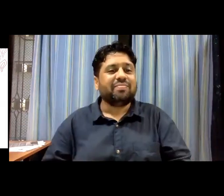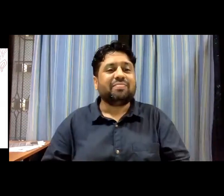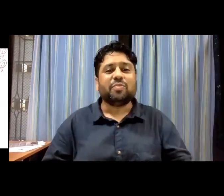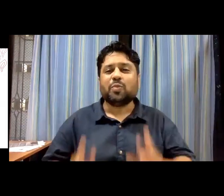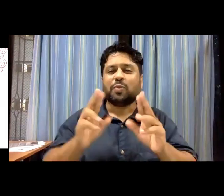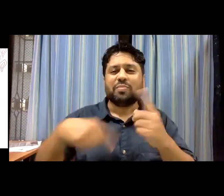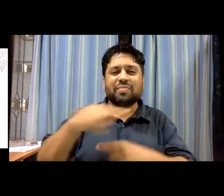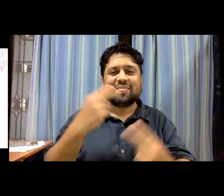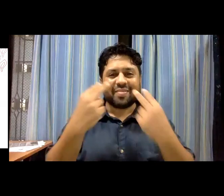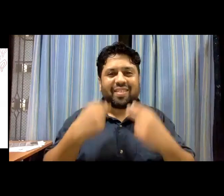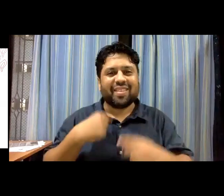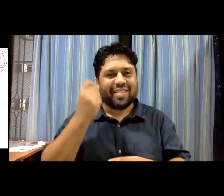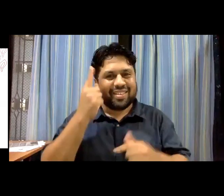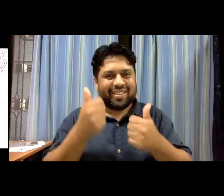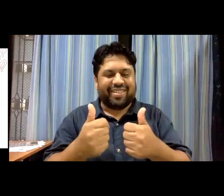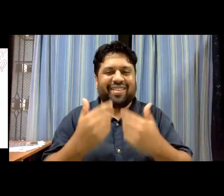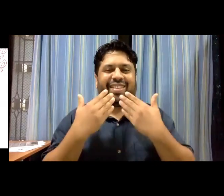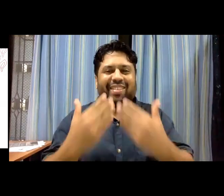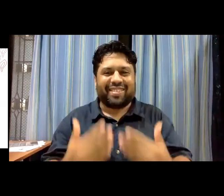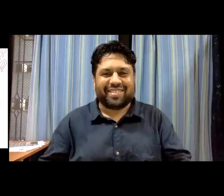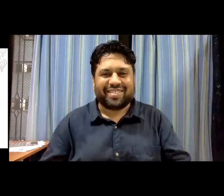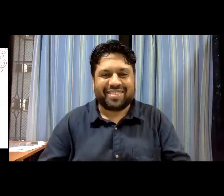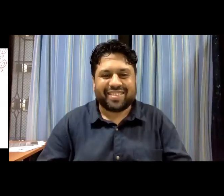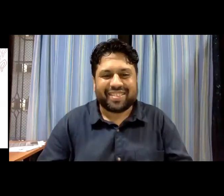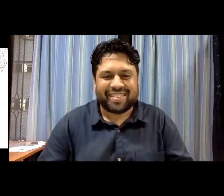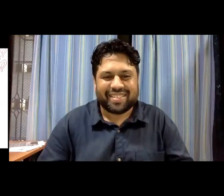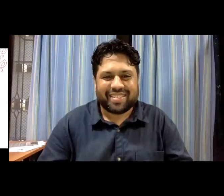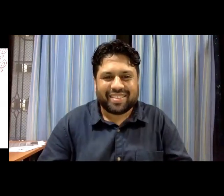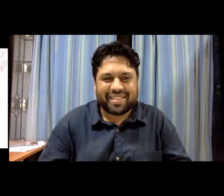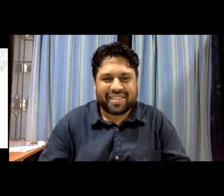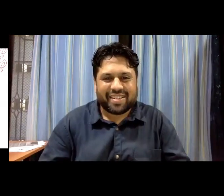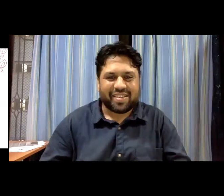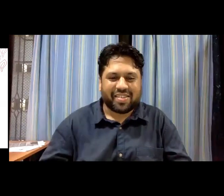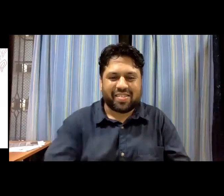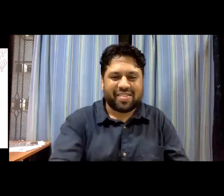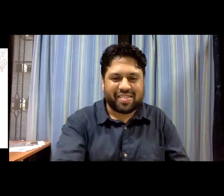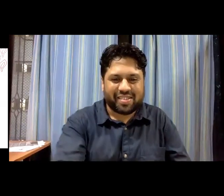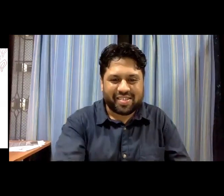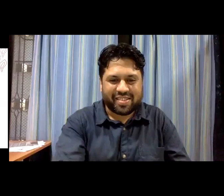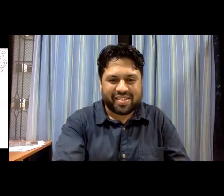that. And hopefully, you were able to understand what I said. Thank you.